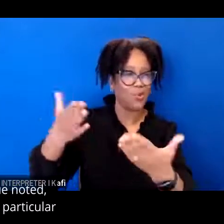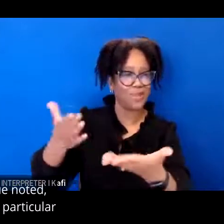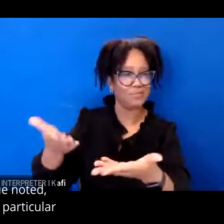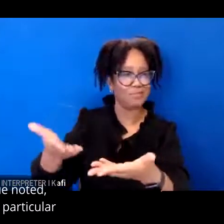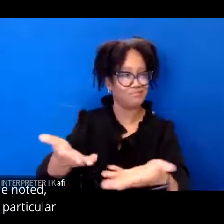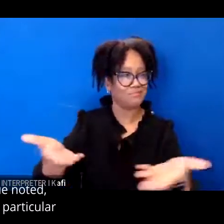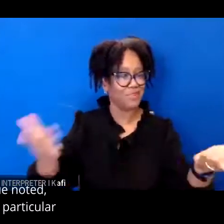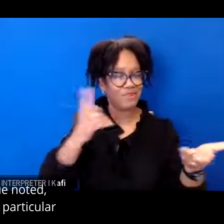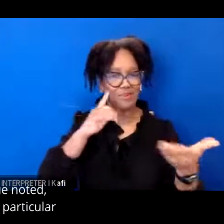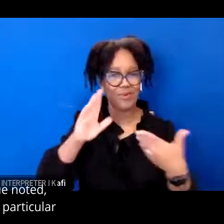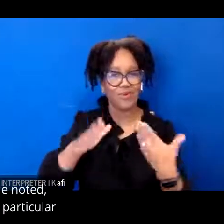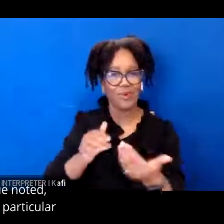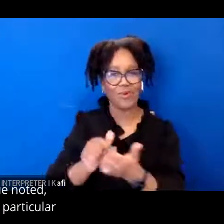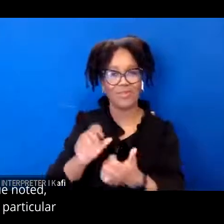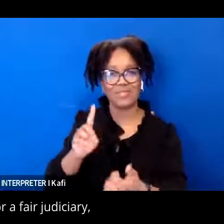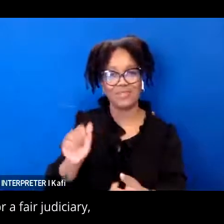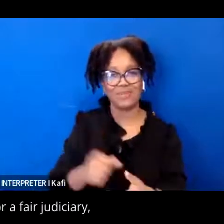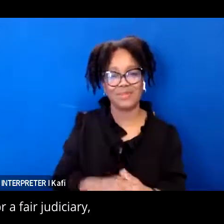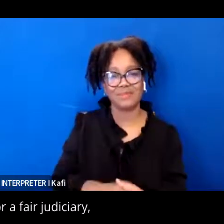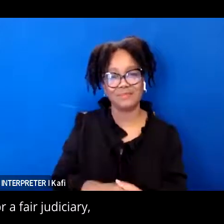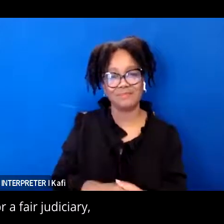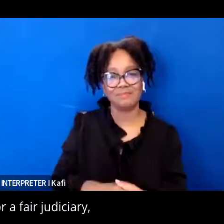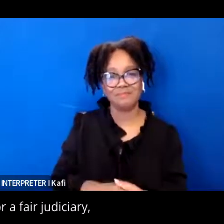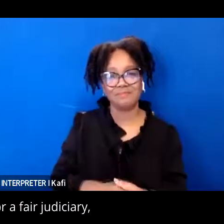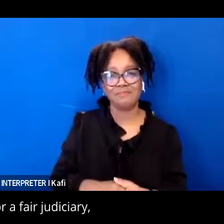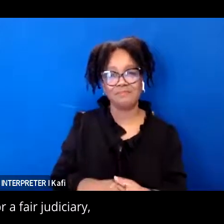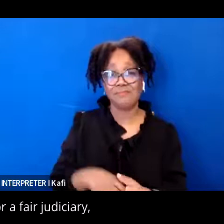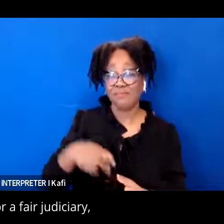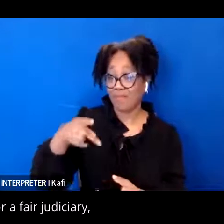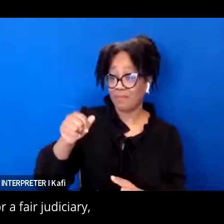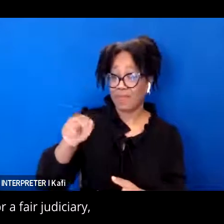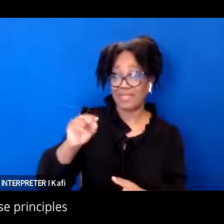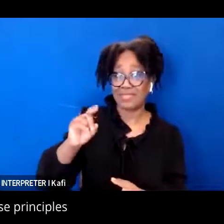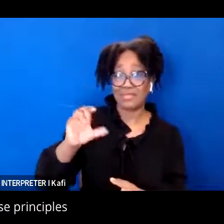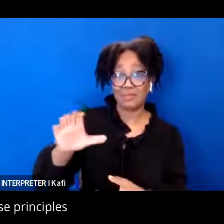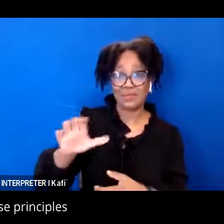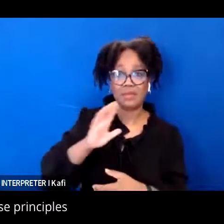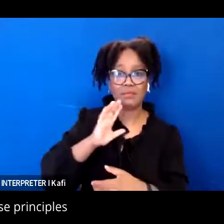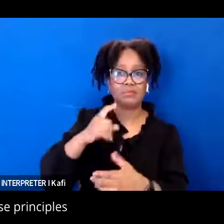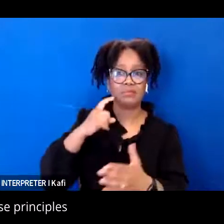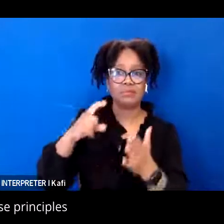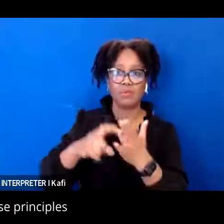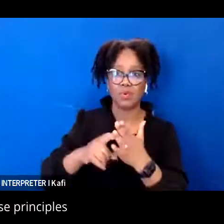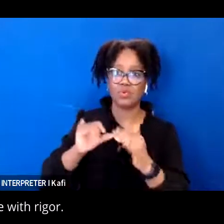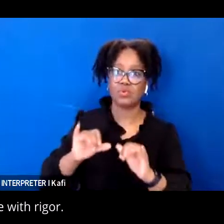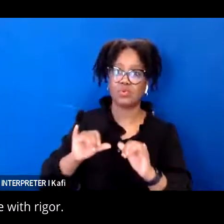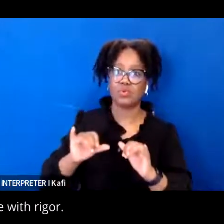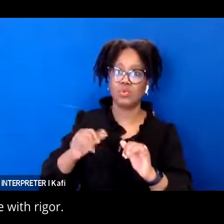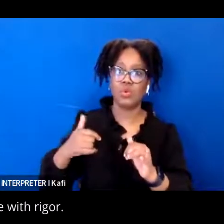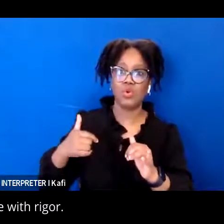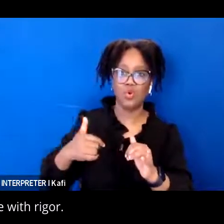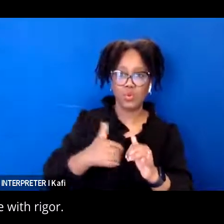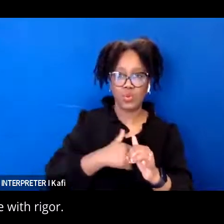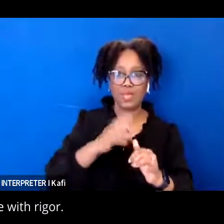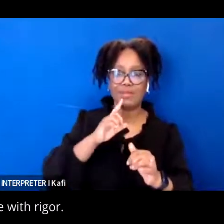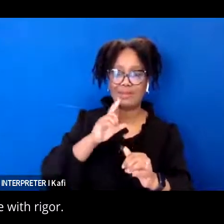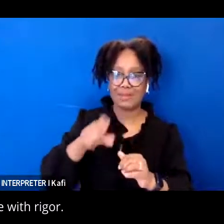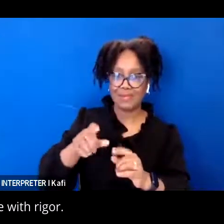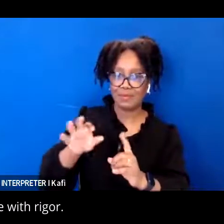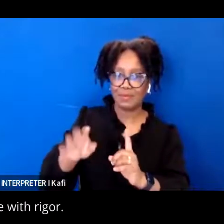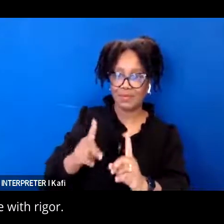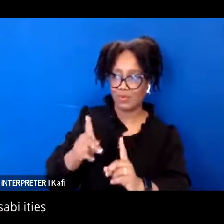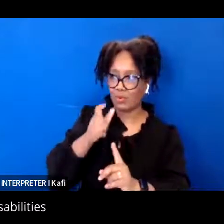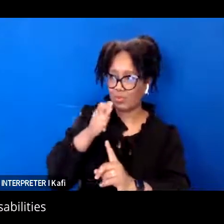noted the pandemic in particular has shown the need for a fair judiciary who will apply these principles of disability justice with